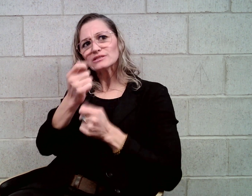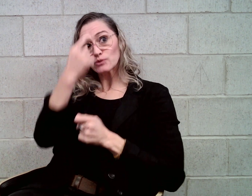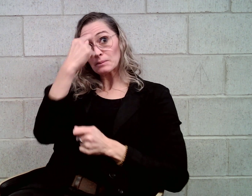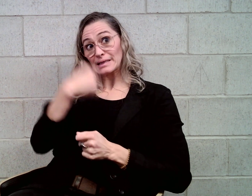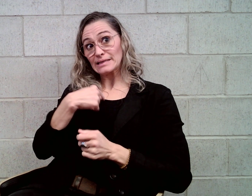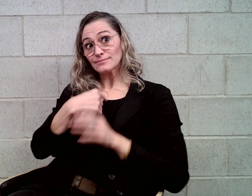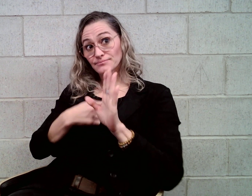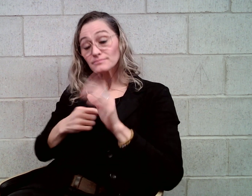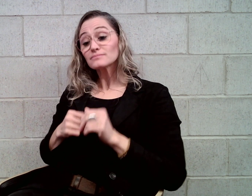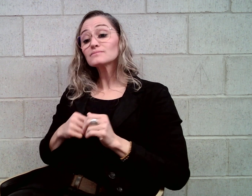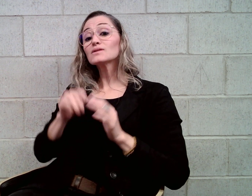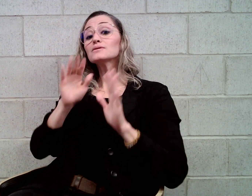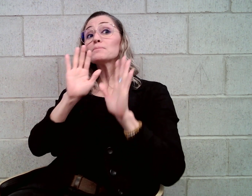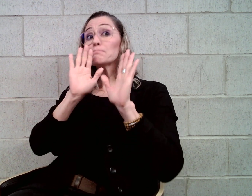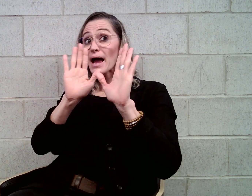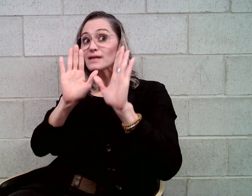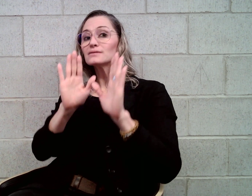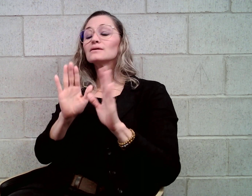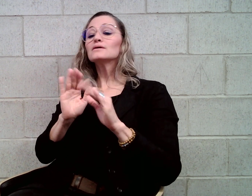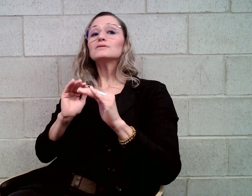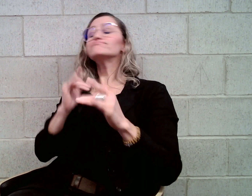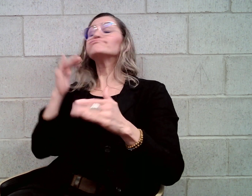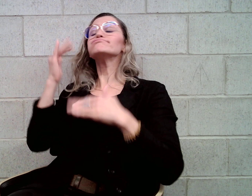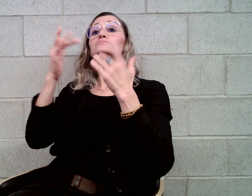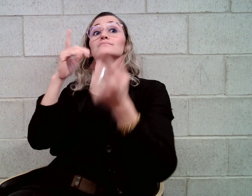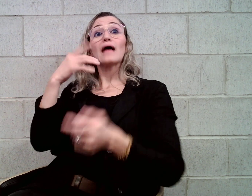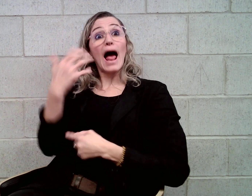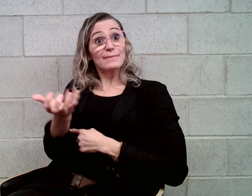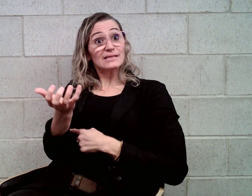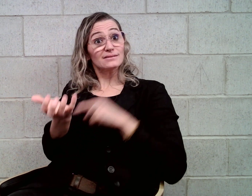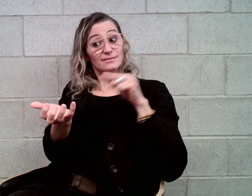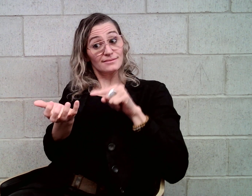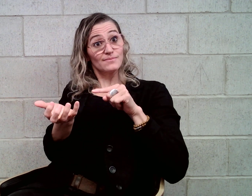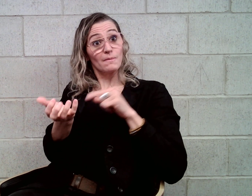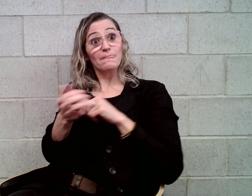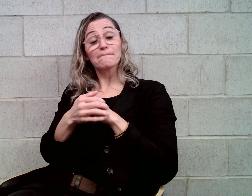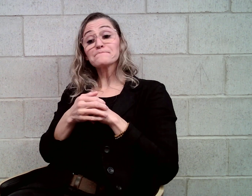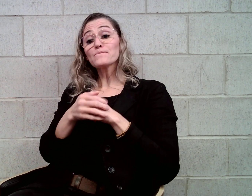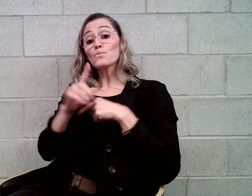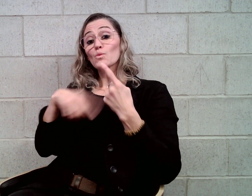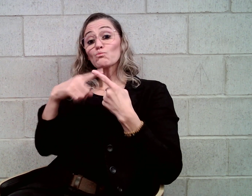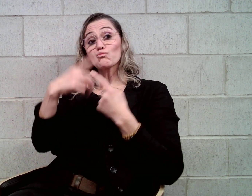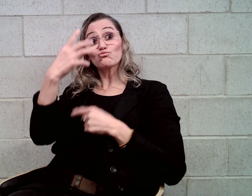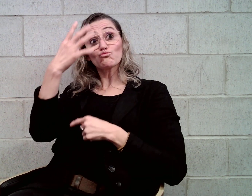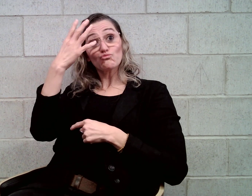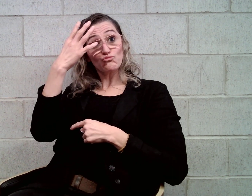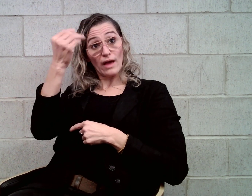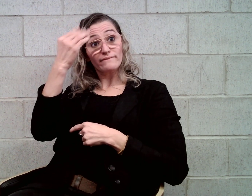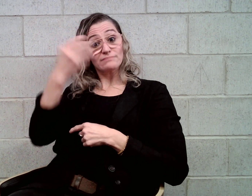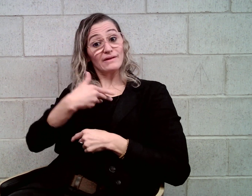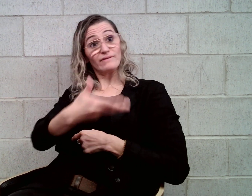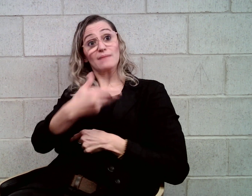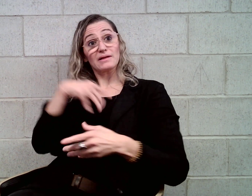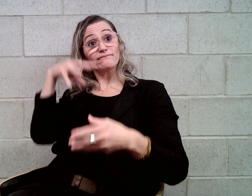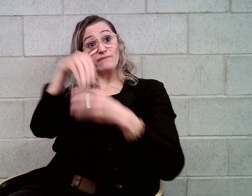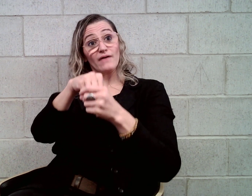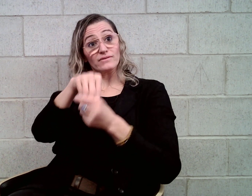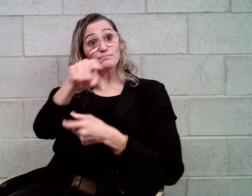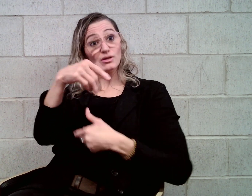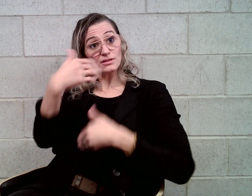do we understand the text? And for me, I'm always thinking of the text. So fast forward to Prince Hamlet, when Ravi